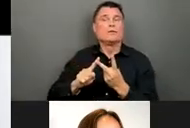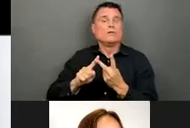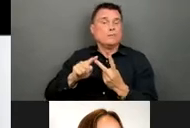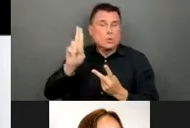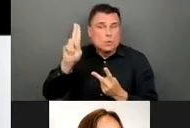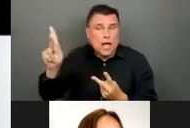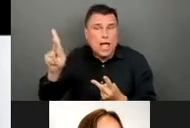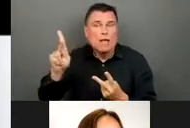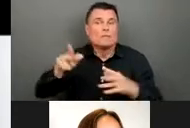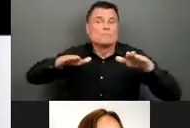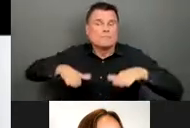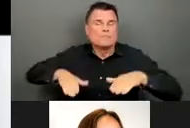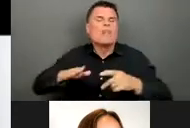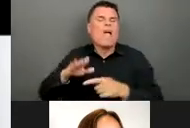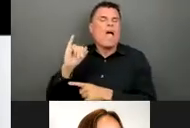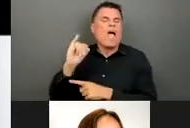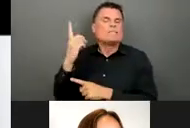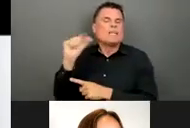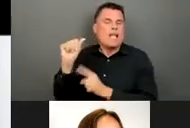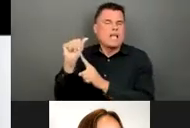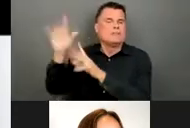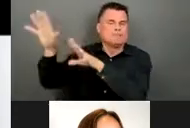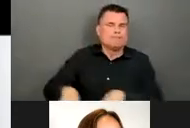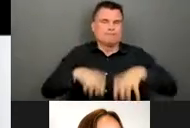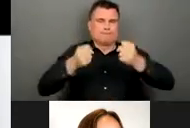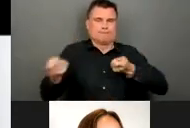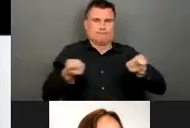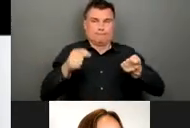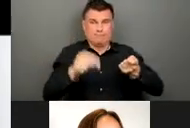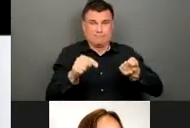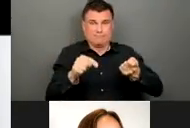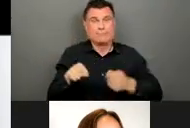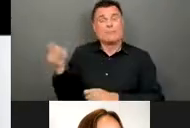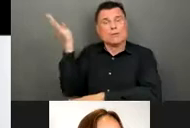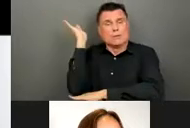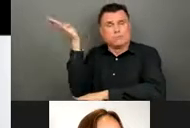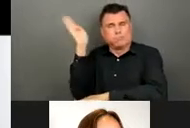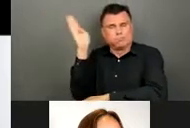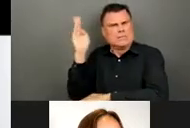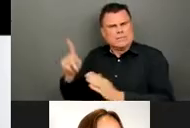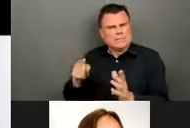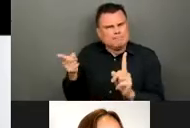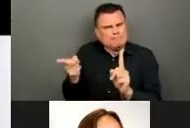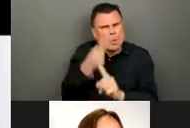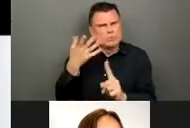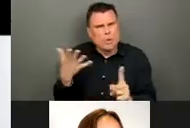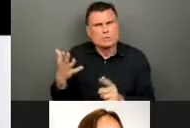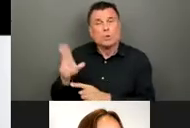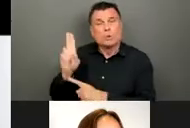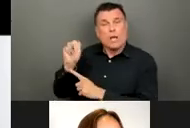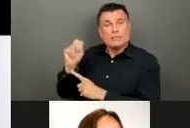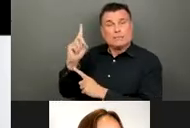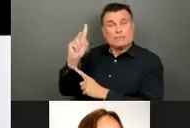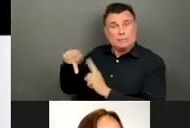Alliance. The administrator stressed that at UNDP, we firmly believe to achieve progress on the SDGs,